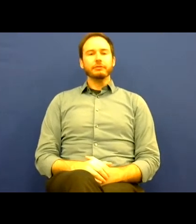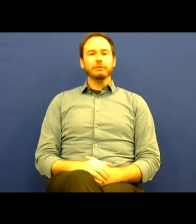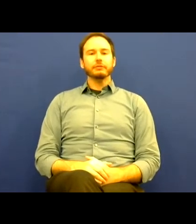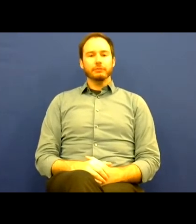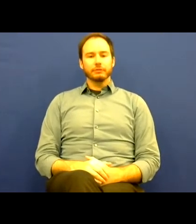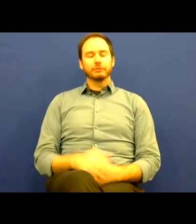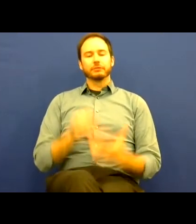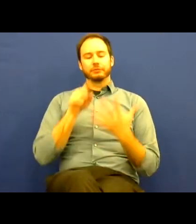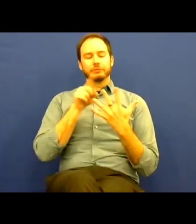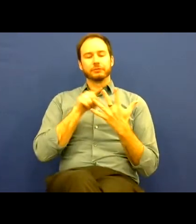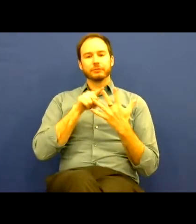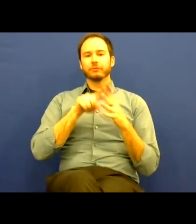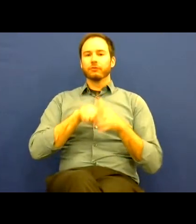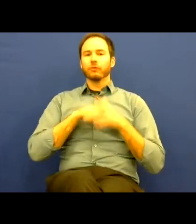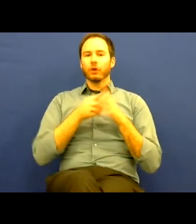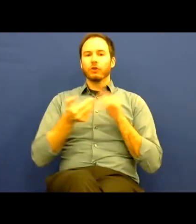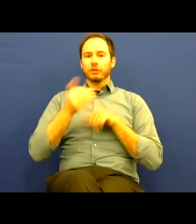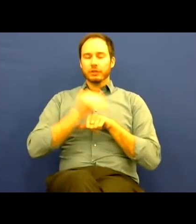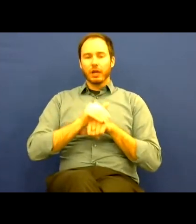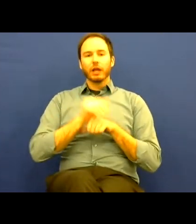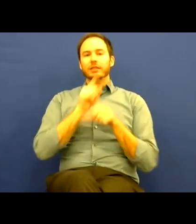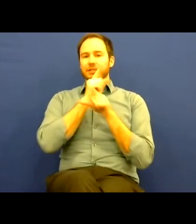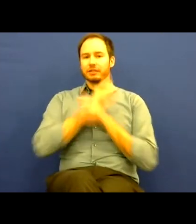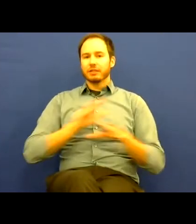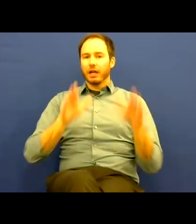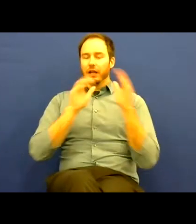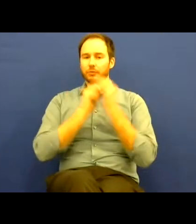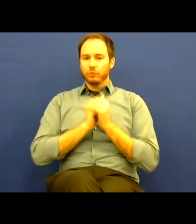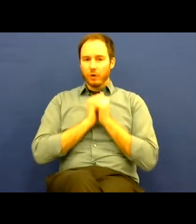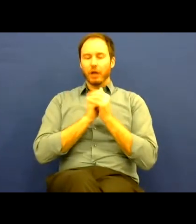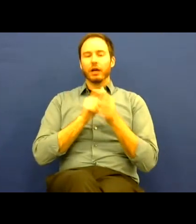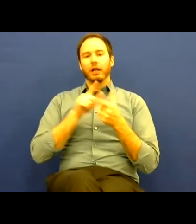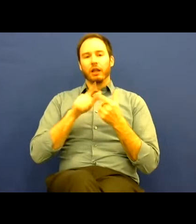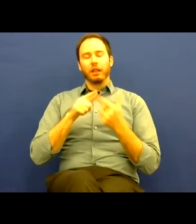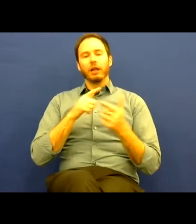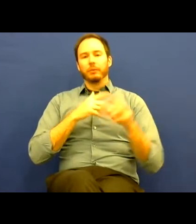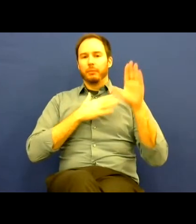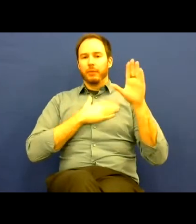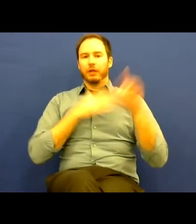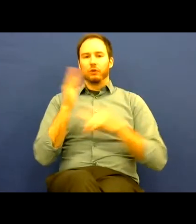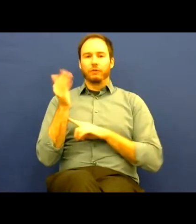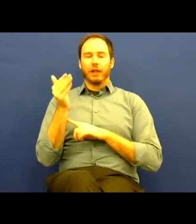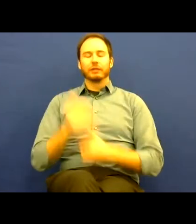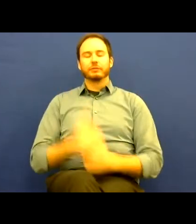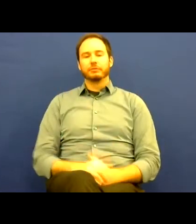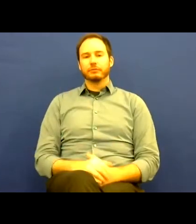We'll begin this evening with a silent prayer followed by the Pledge of Allegiance to the flag.